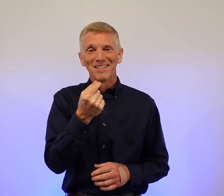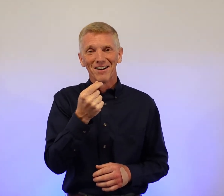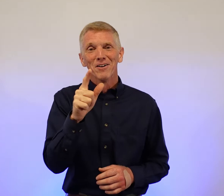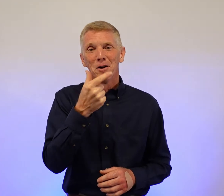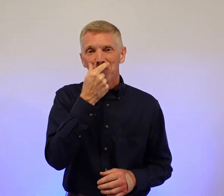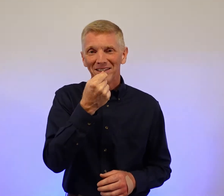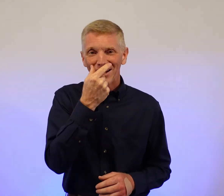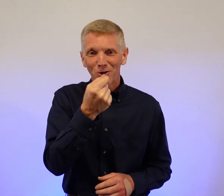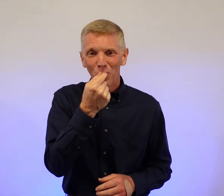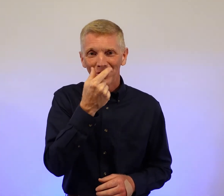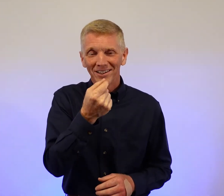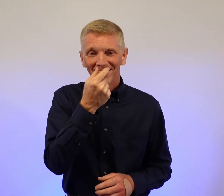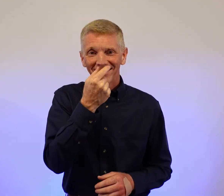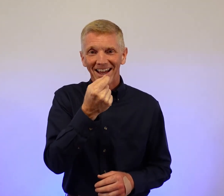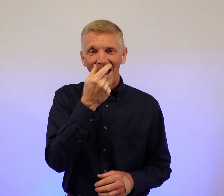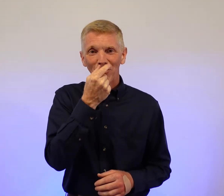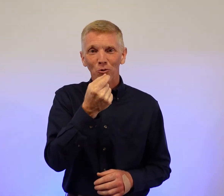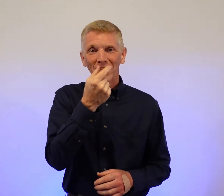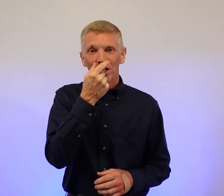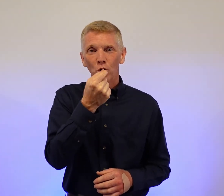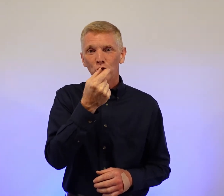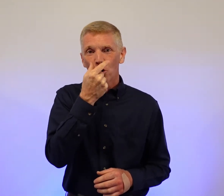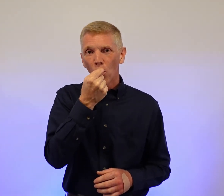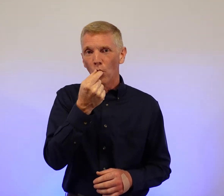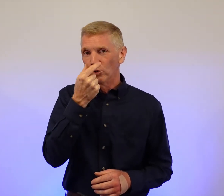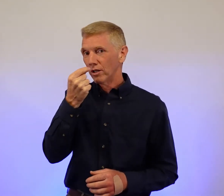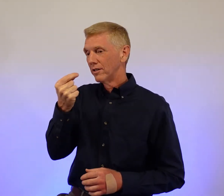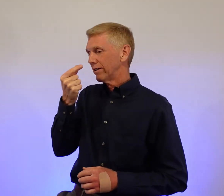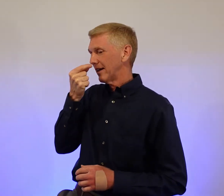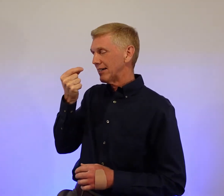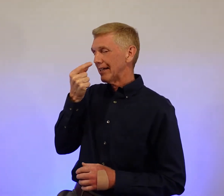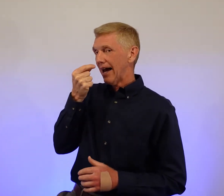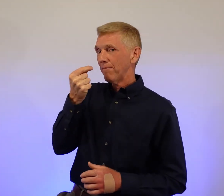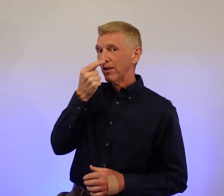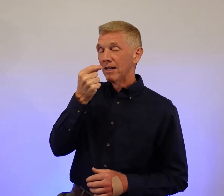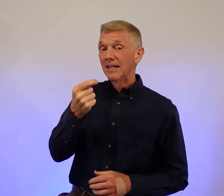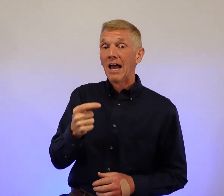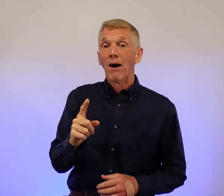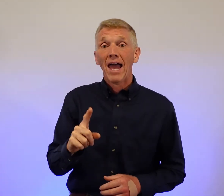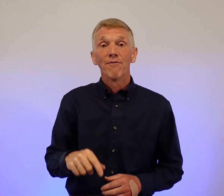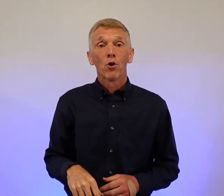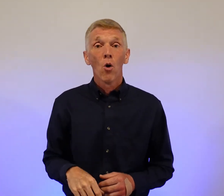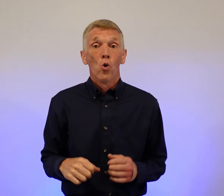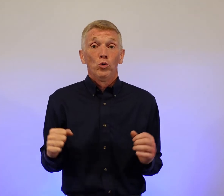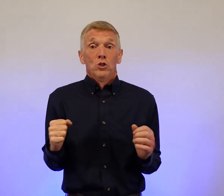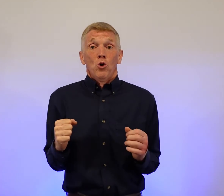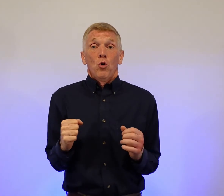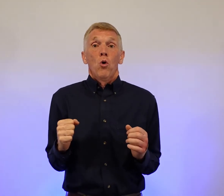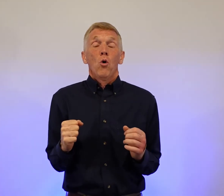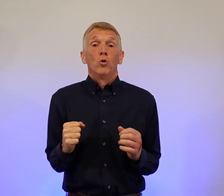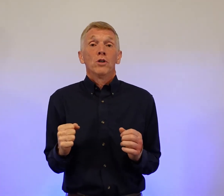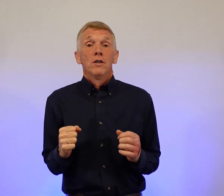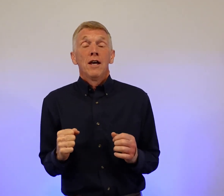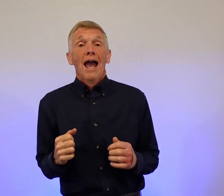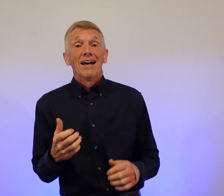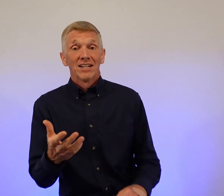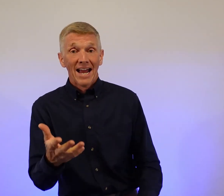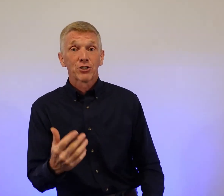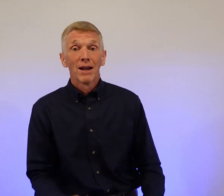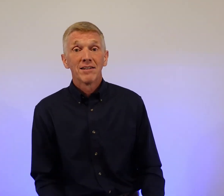myself, but that's cold. Okay, I have a runny nose, cold. Can you see that? Now I have cold. Cold, as an X-ray tech,